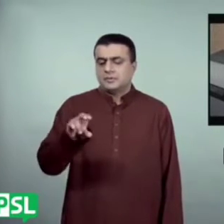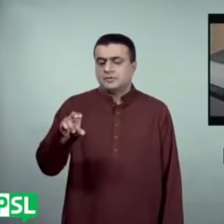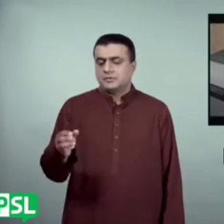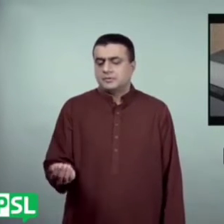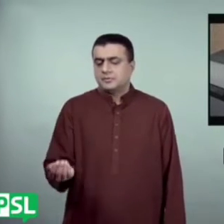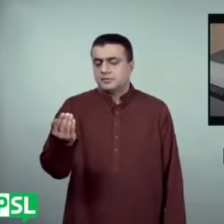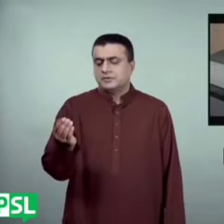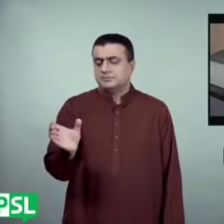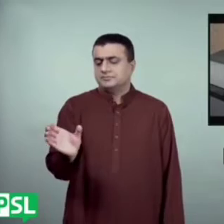printer roll,